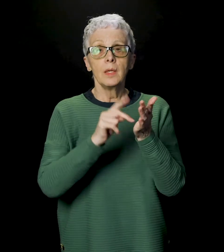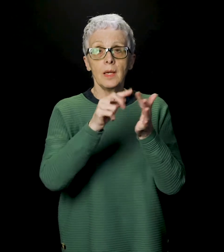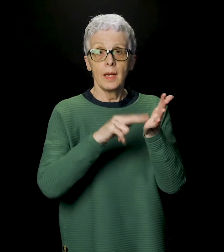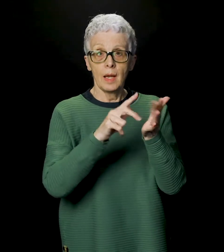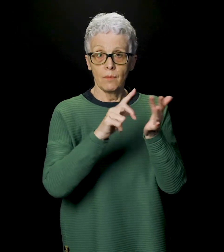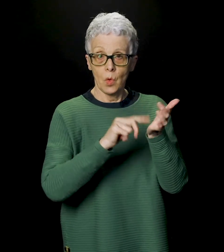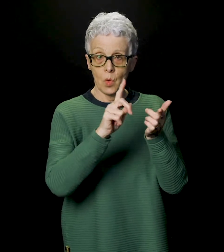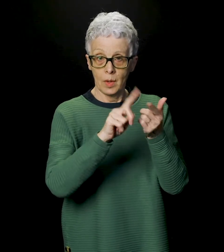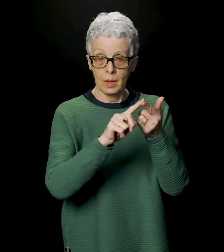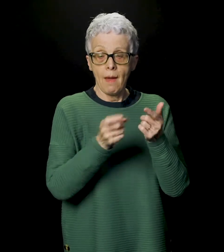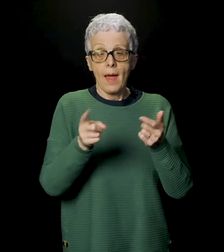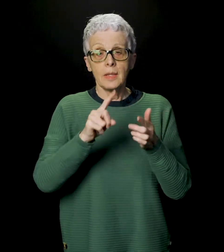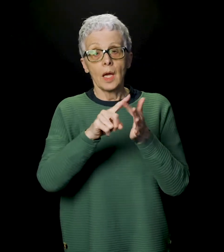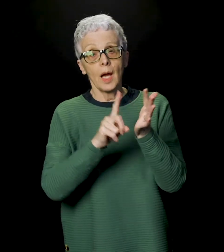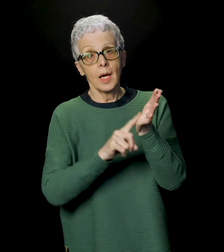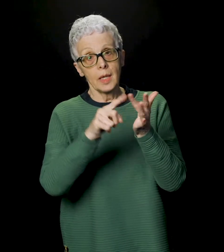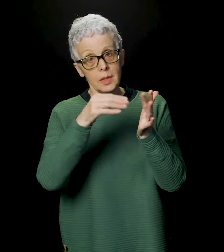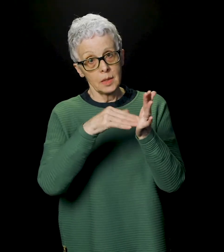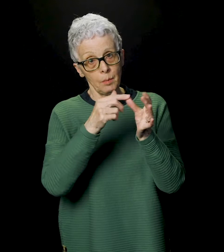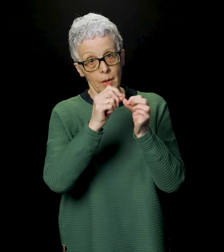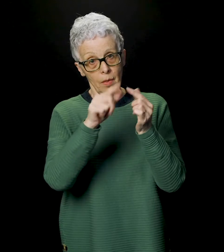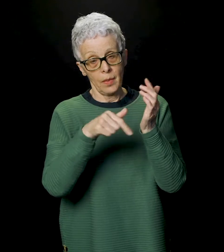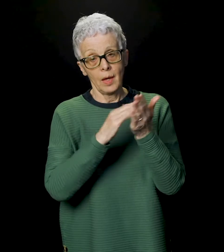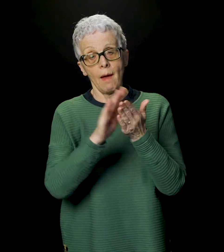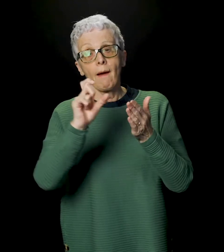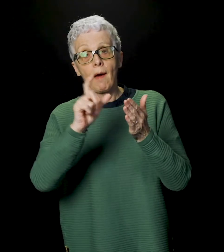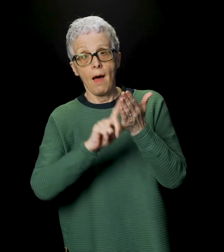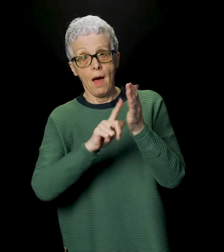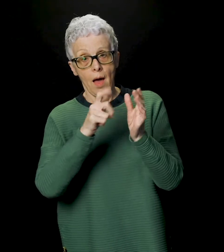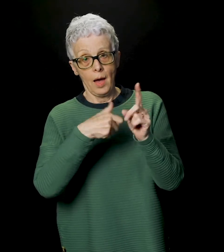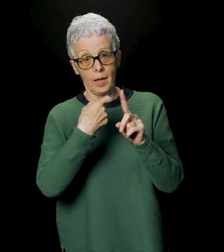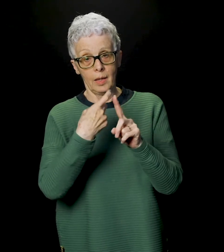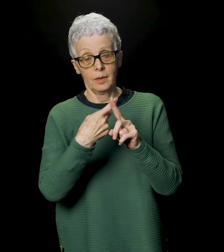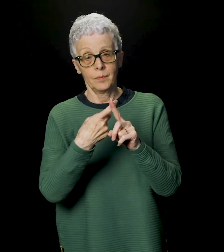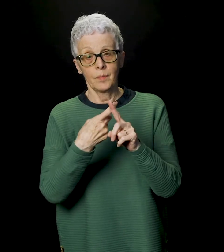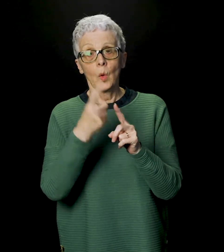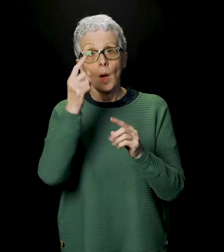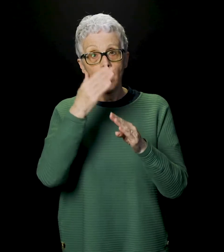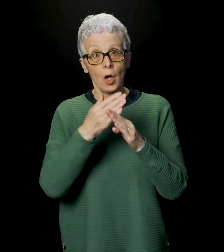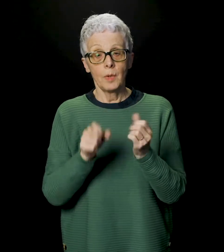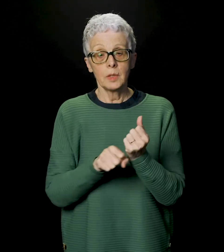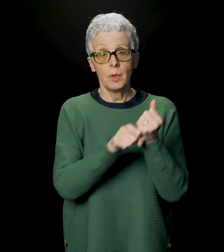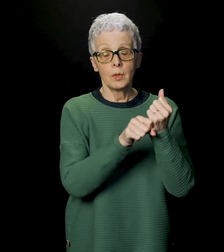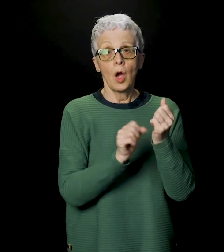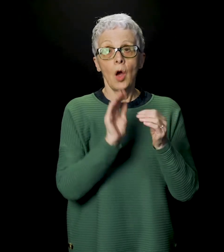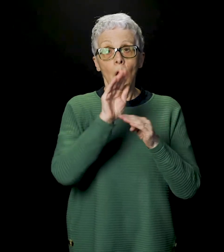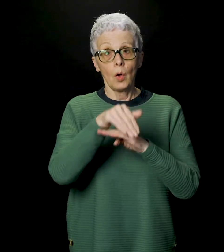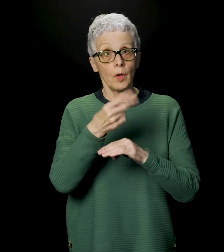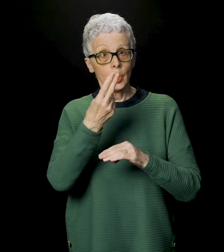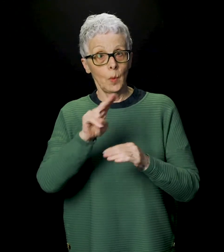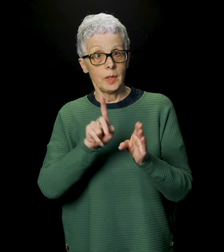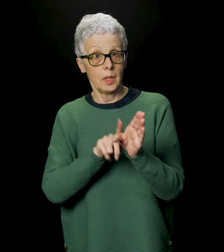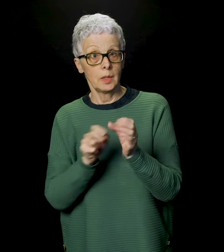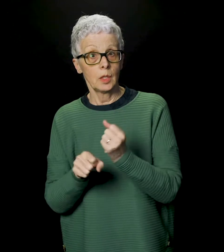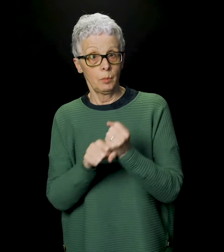Elizabeth Clark, who work for an organisation called WEC. One Hope have been supporting them for over 20 years